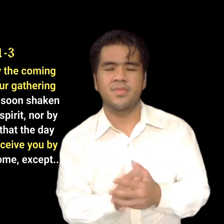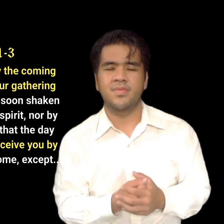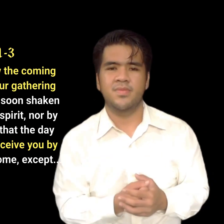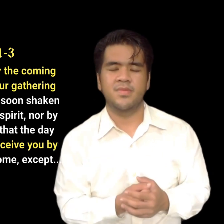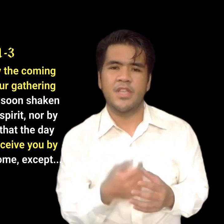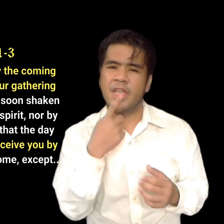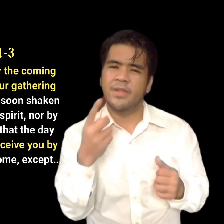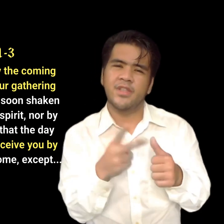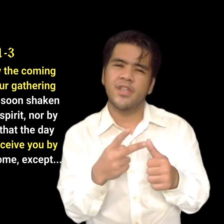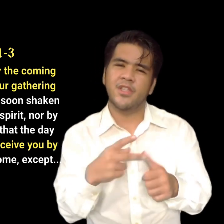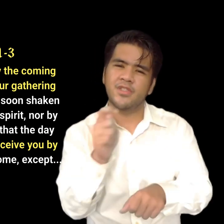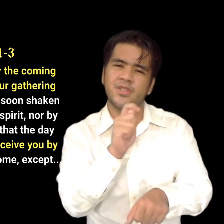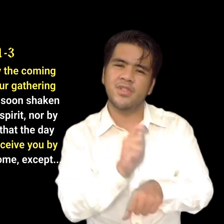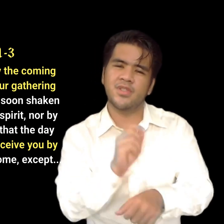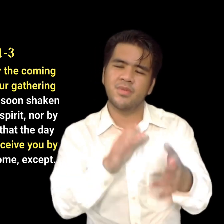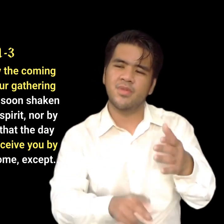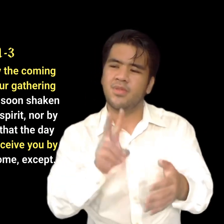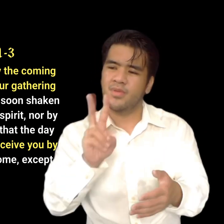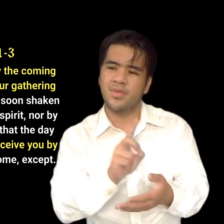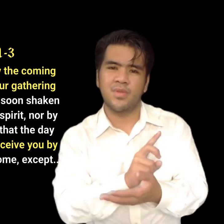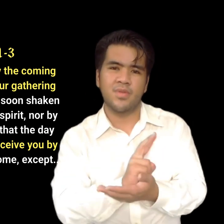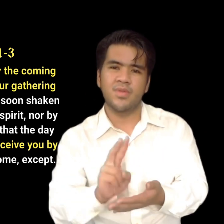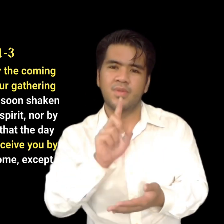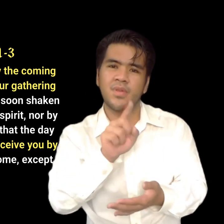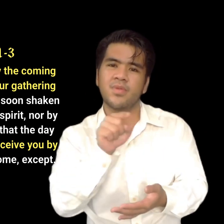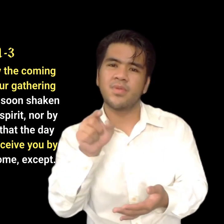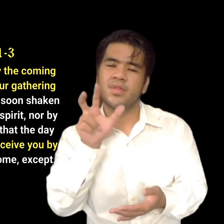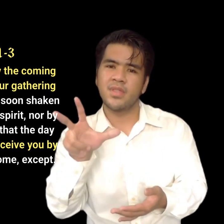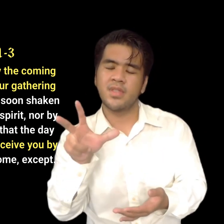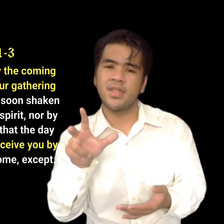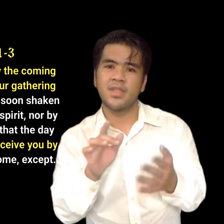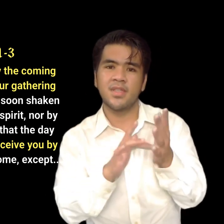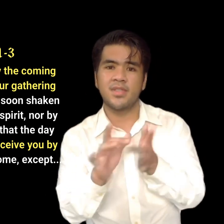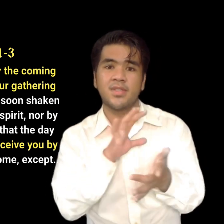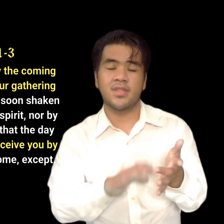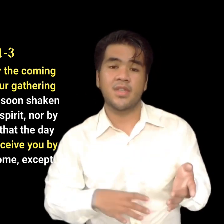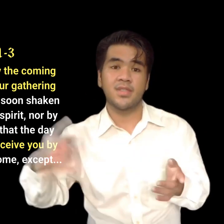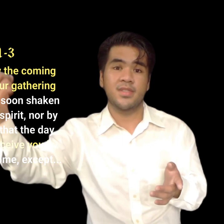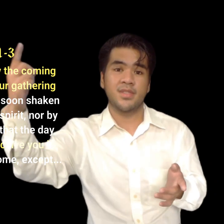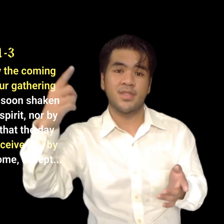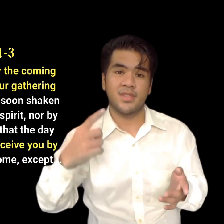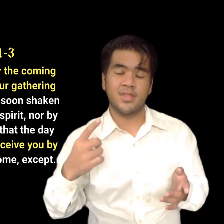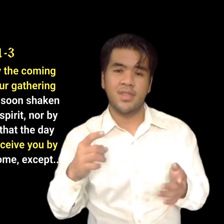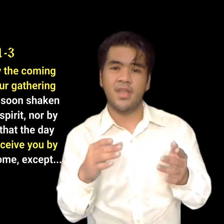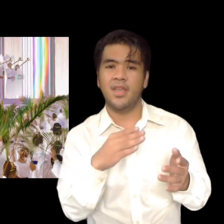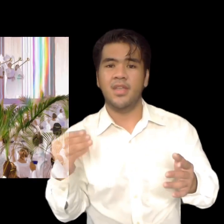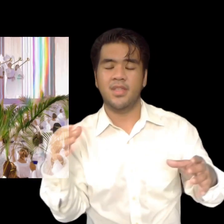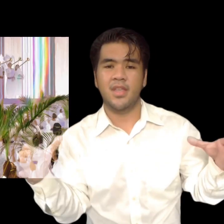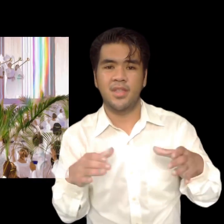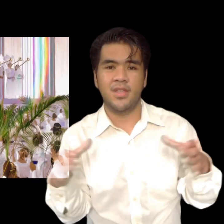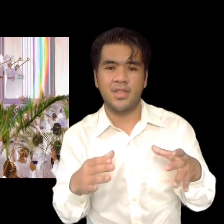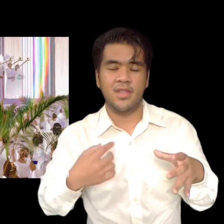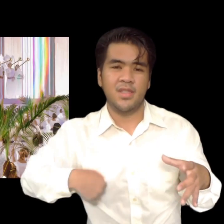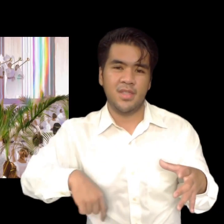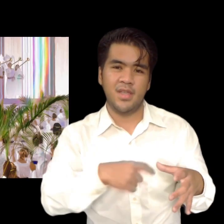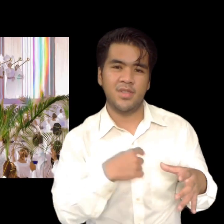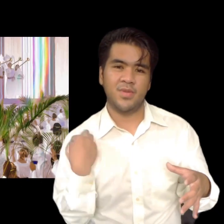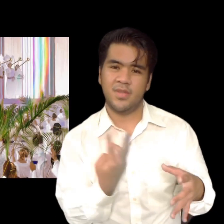him, will not come except there come a falling away first and the man of sin is revealed. And in John the Revelator's vision,